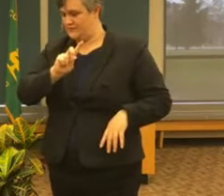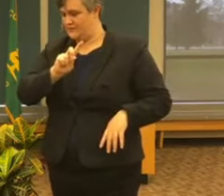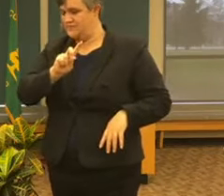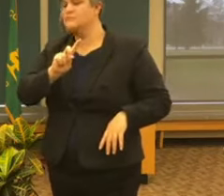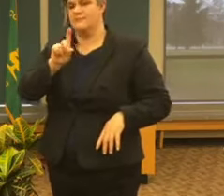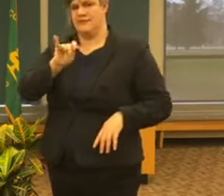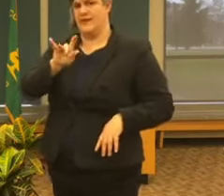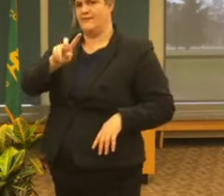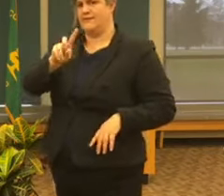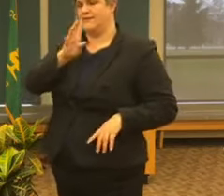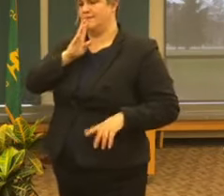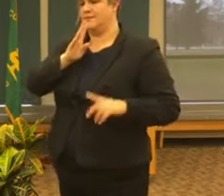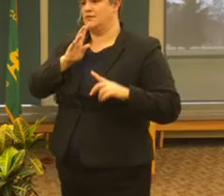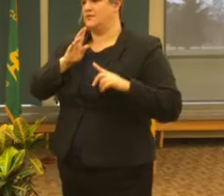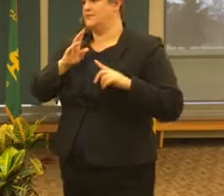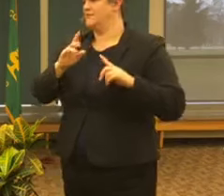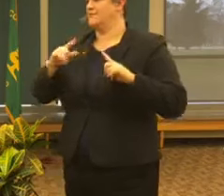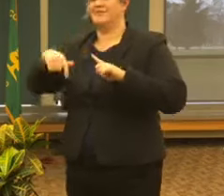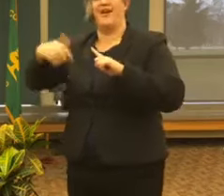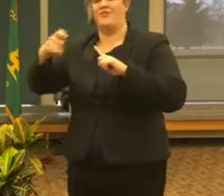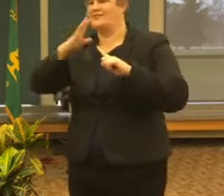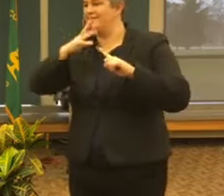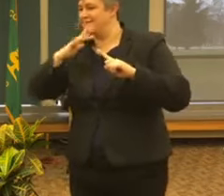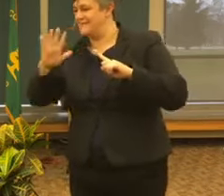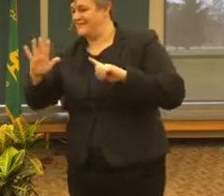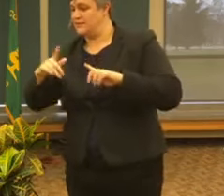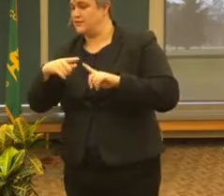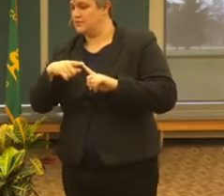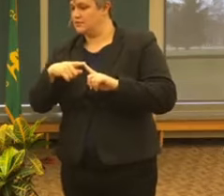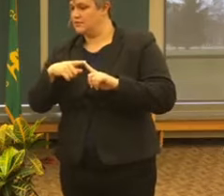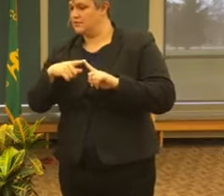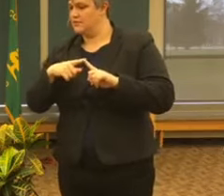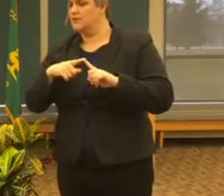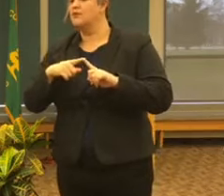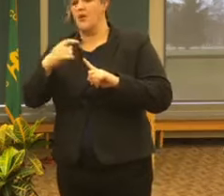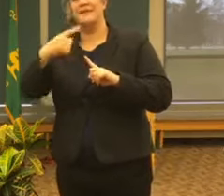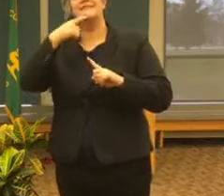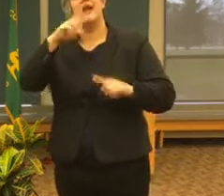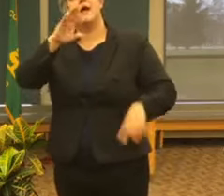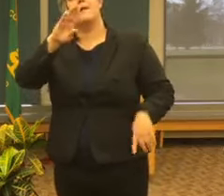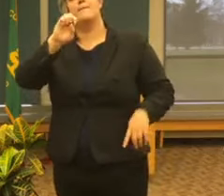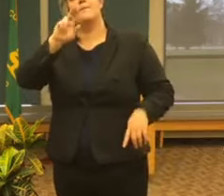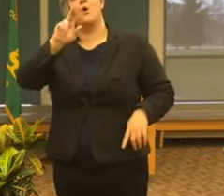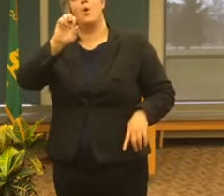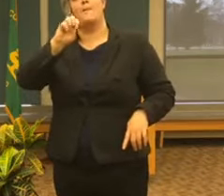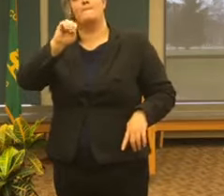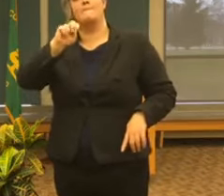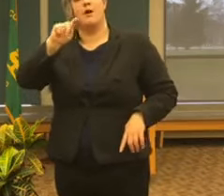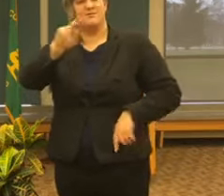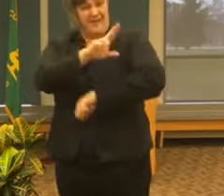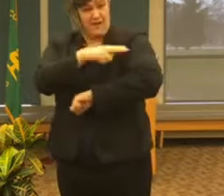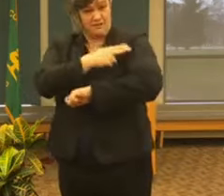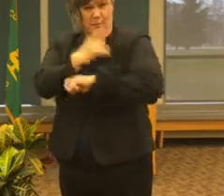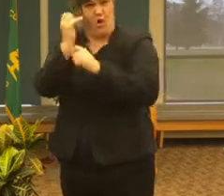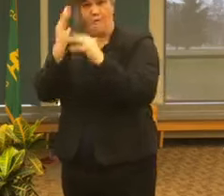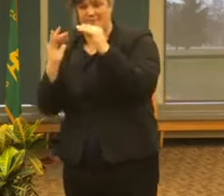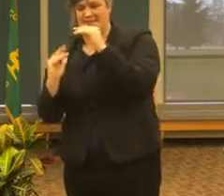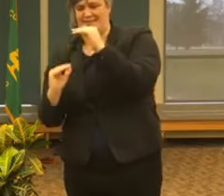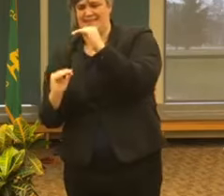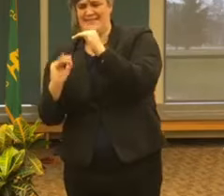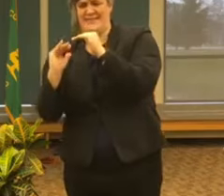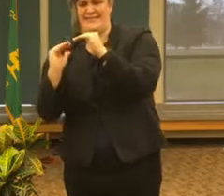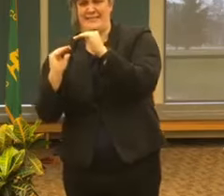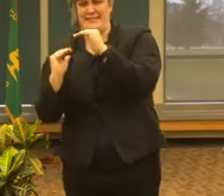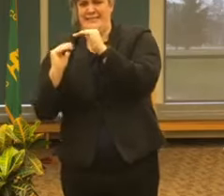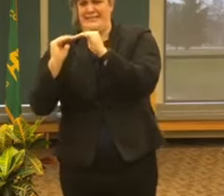Yeah, the governor said that Beaumont was almost at capacity. Just wondering how concerned you are about